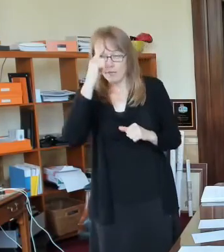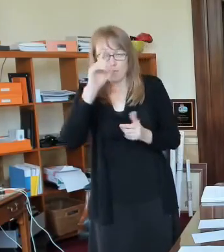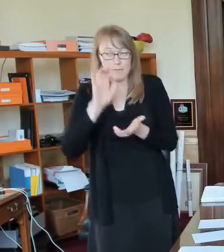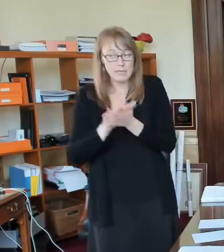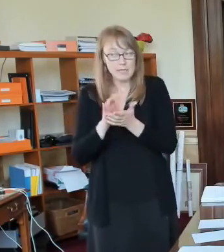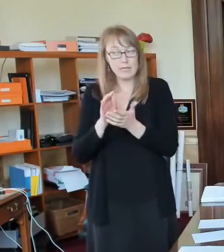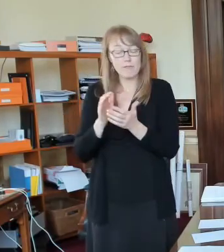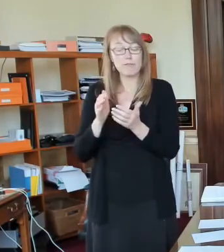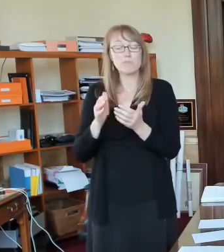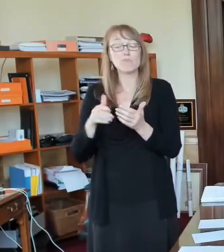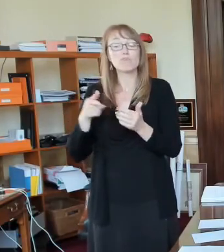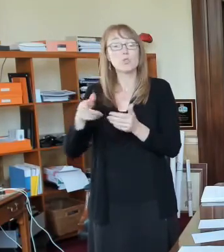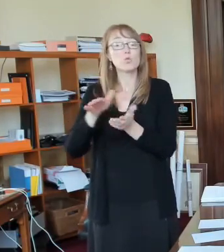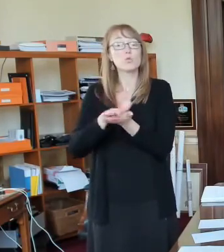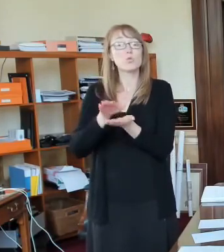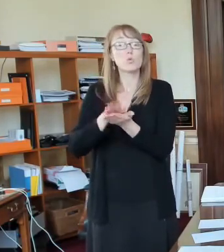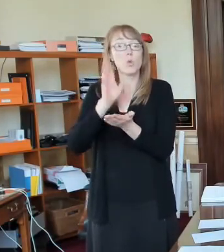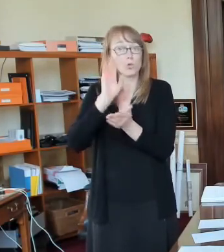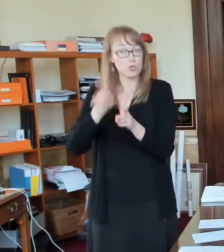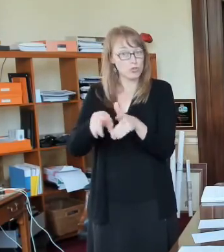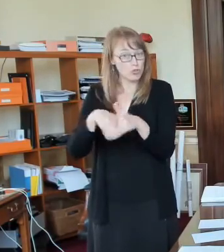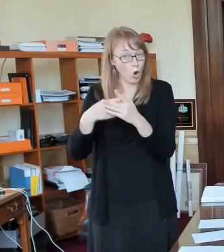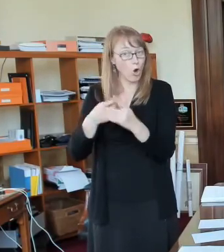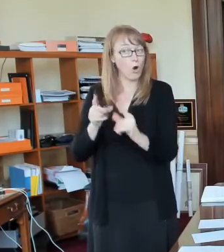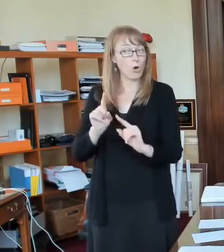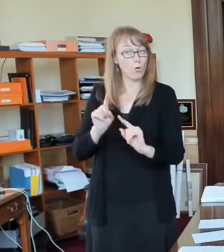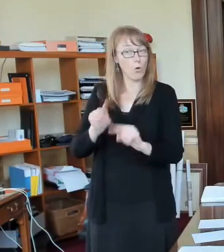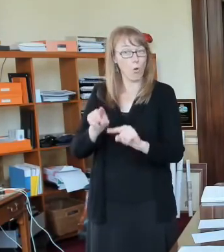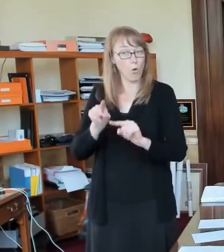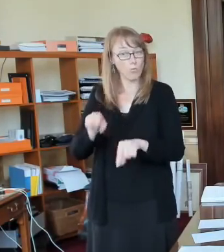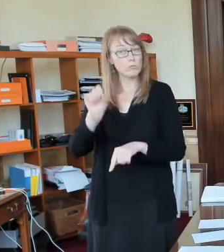way it was before March